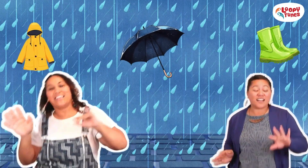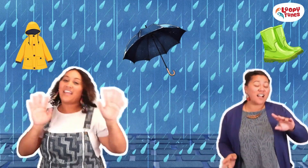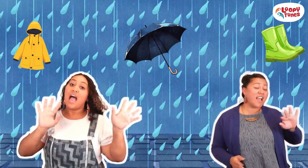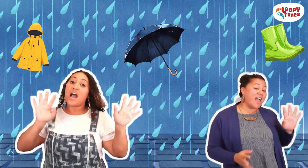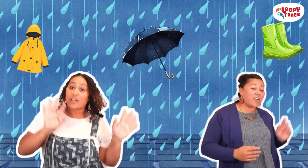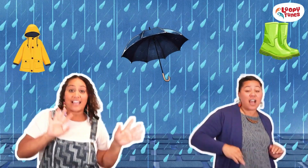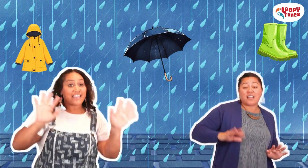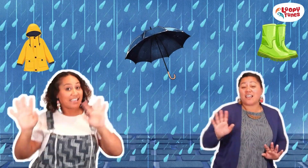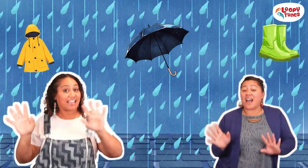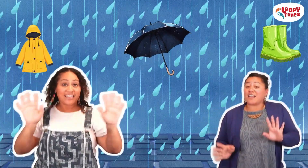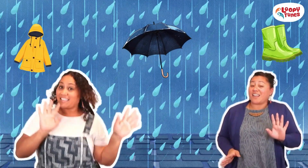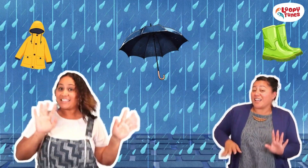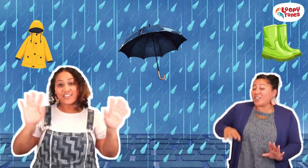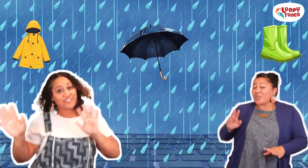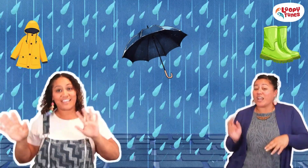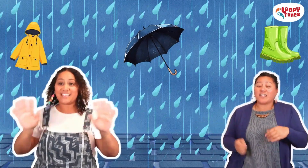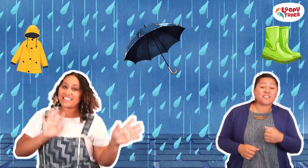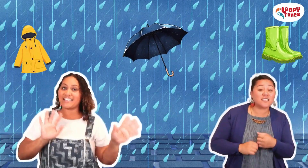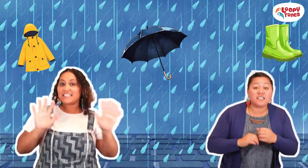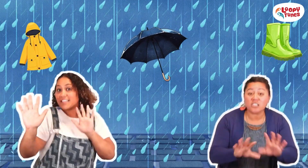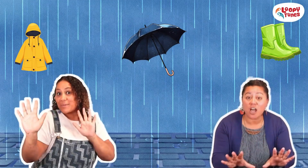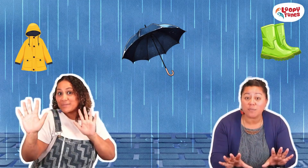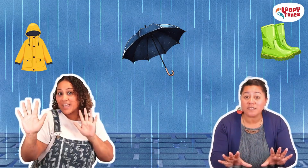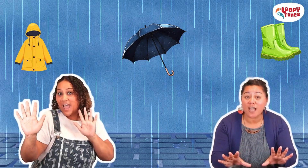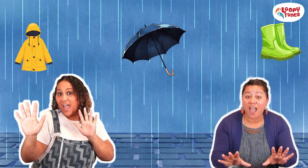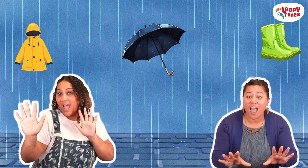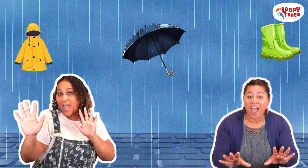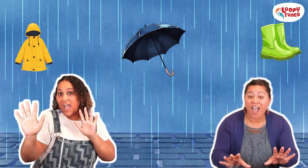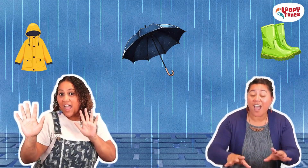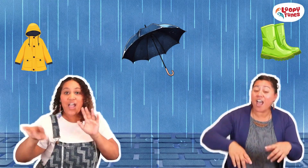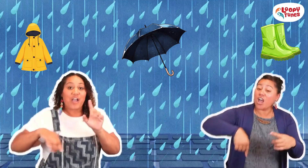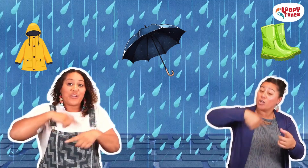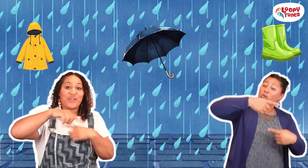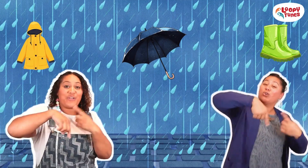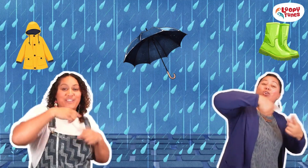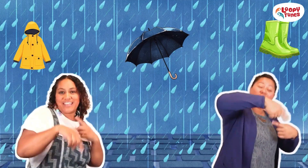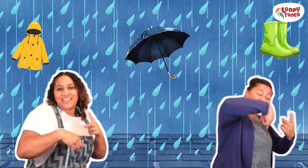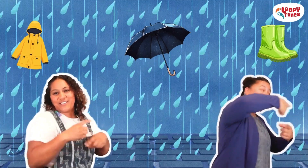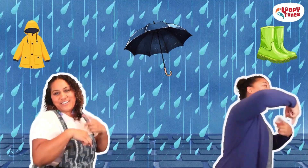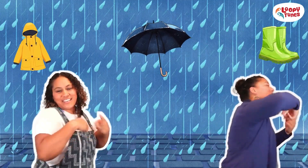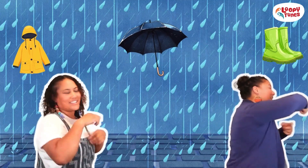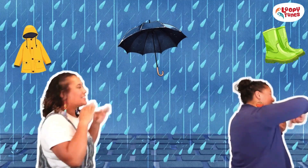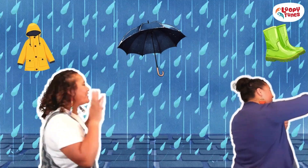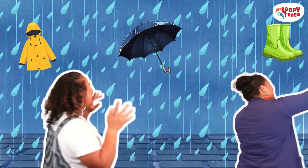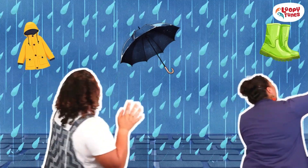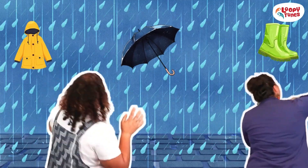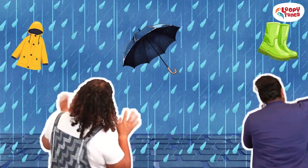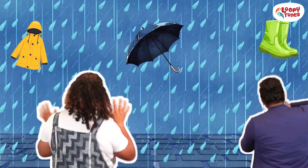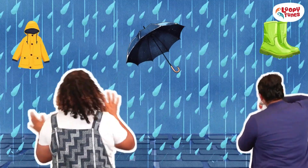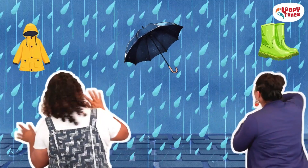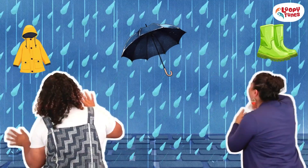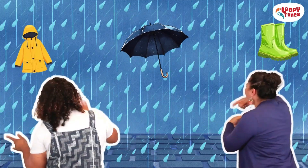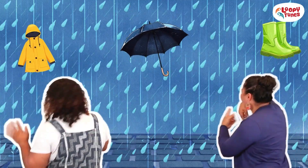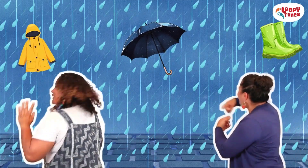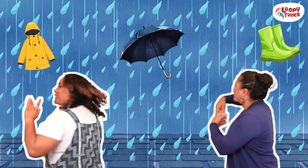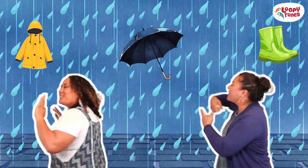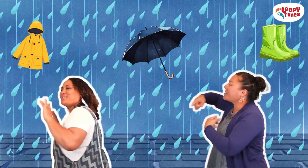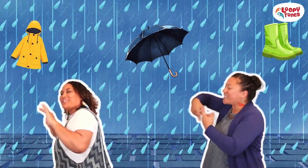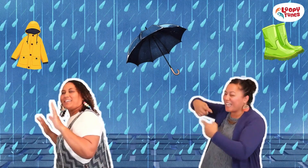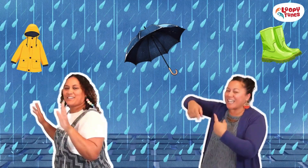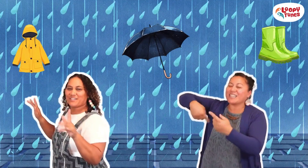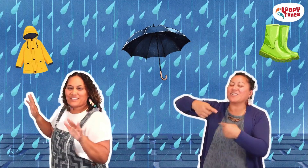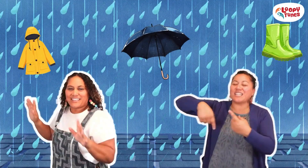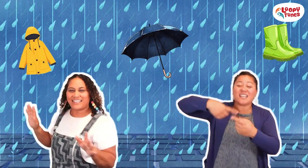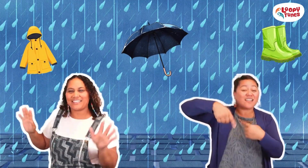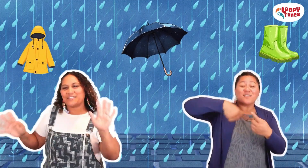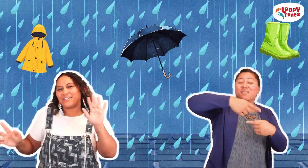rain. I'll kani kani in the rain until it stops. Hooty hooty in the rain.